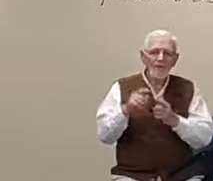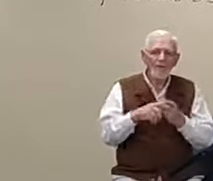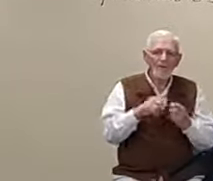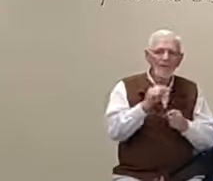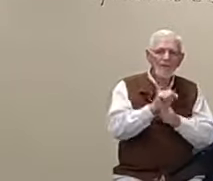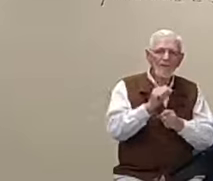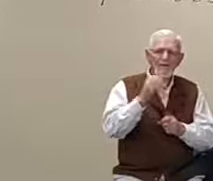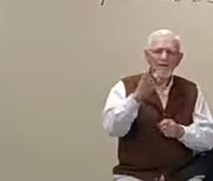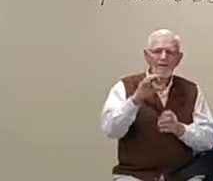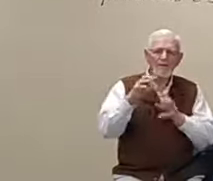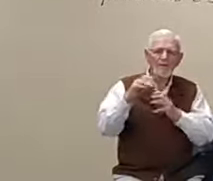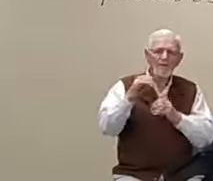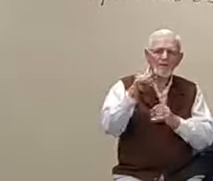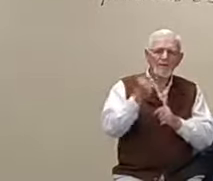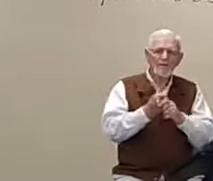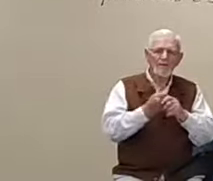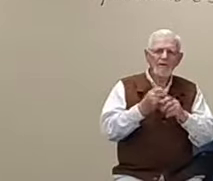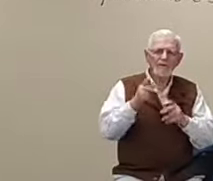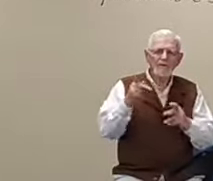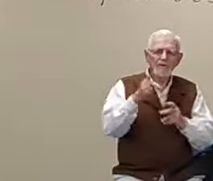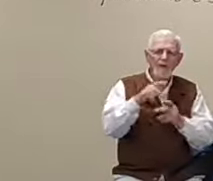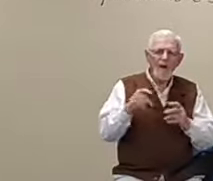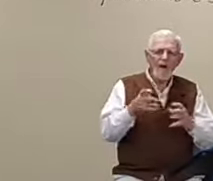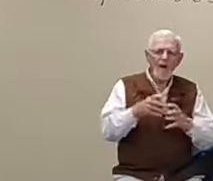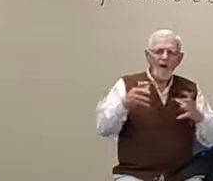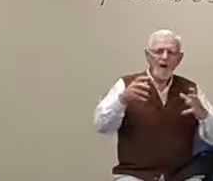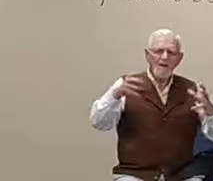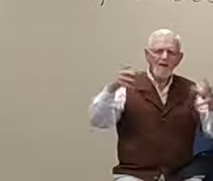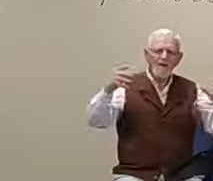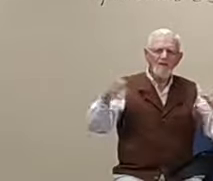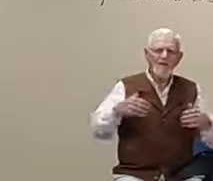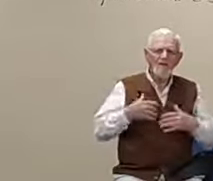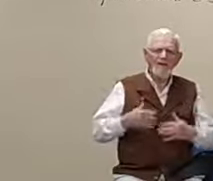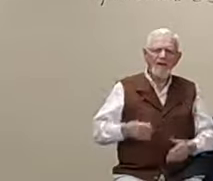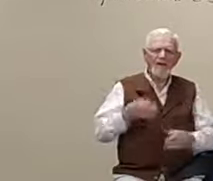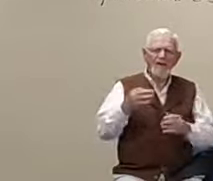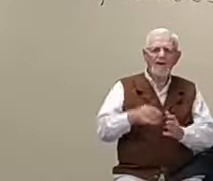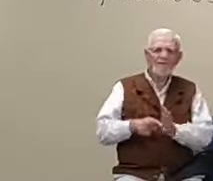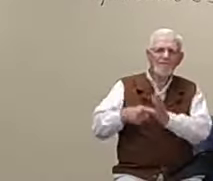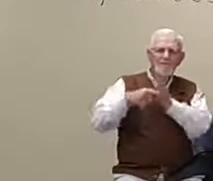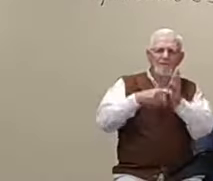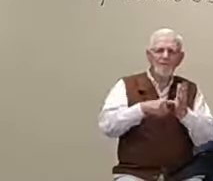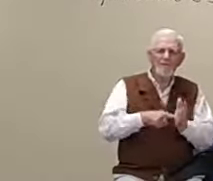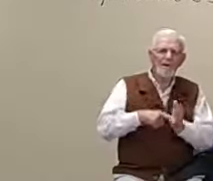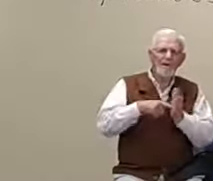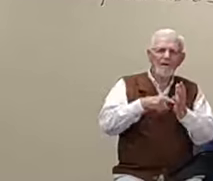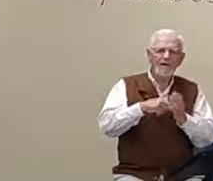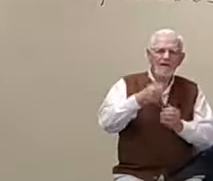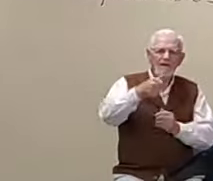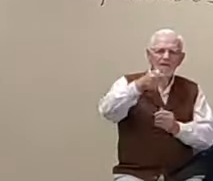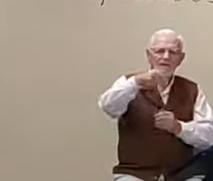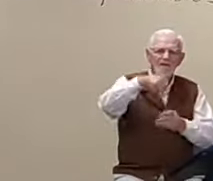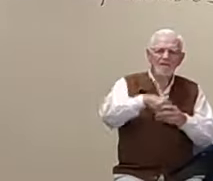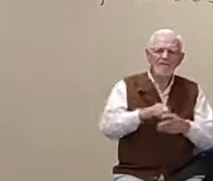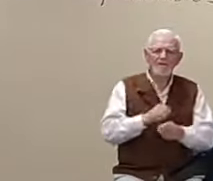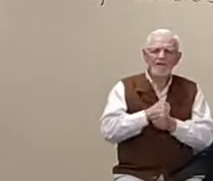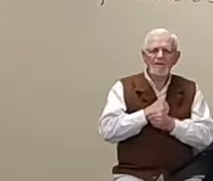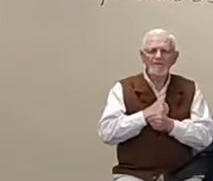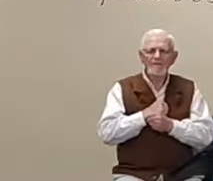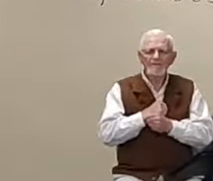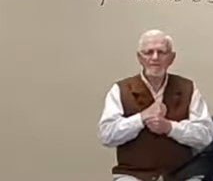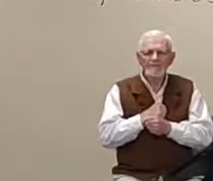measure of every part, maketh increase of the body unto the edifying of itself in love. There's the word love.